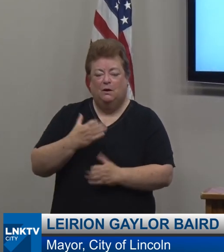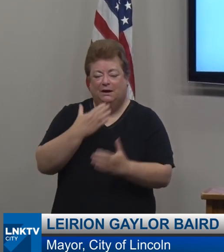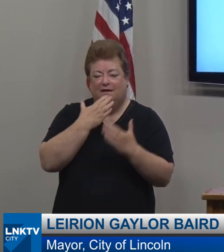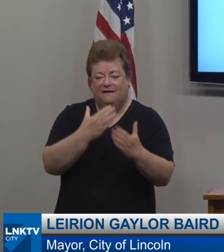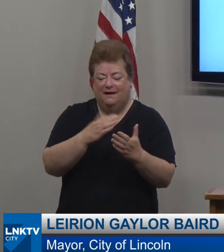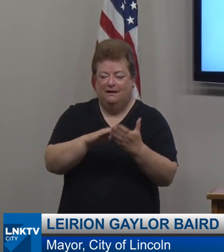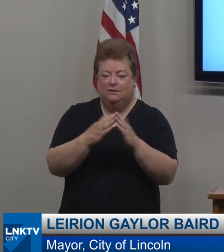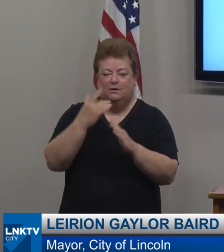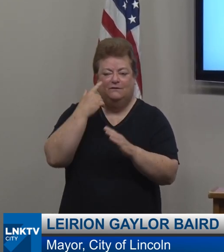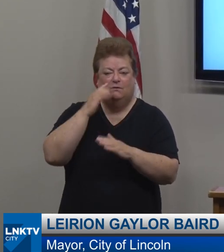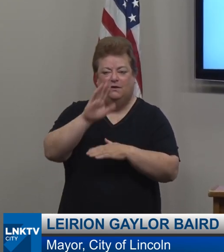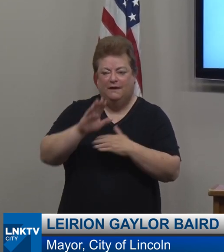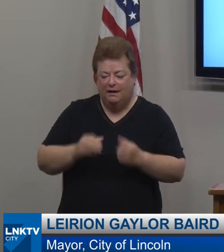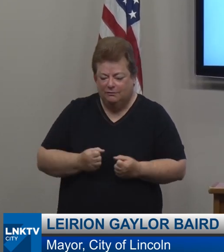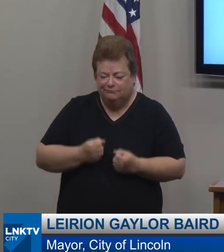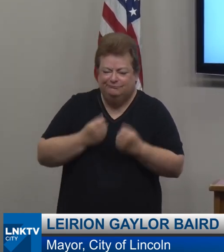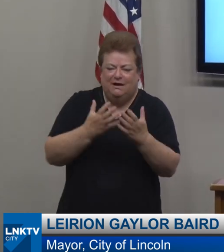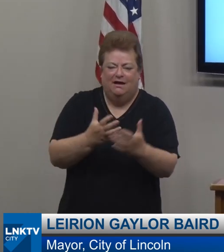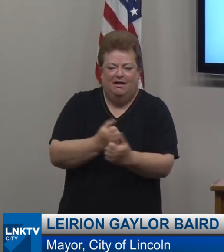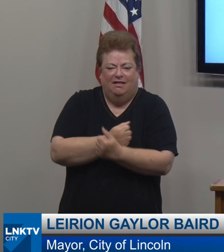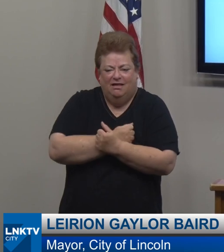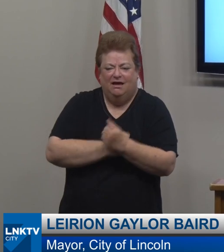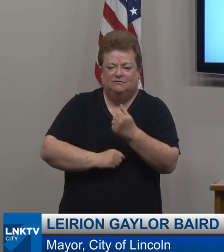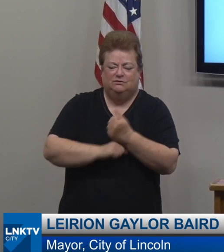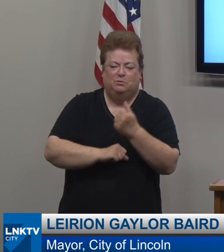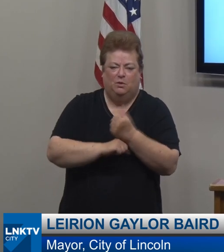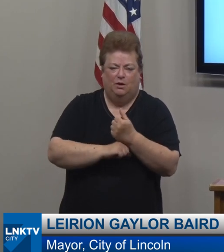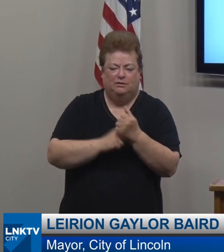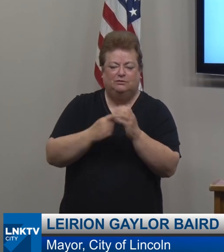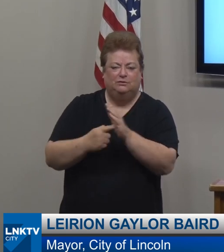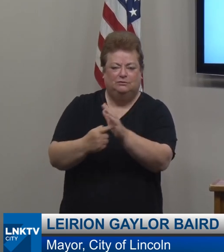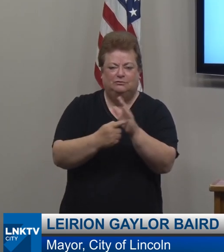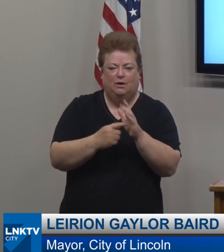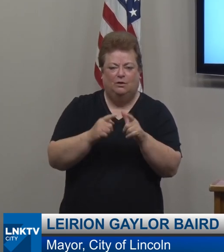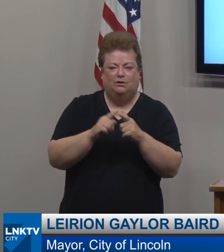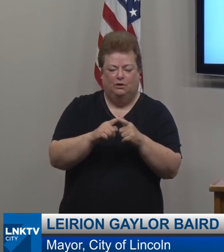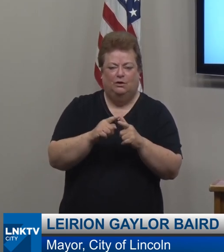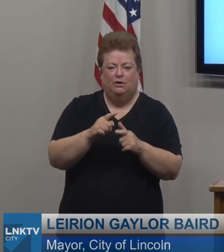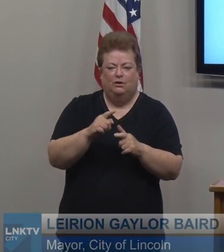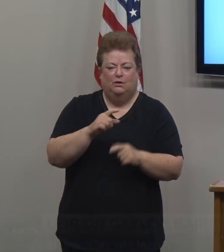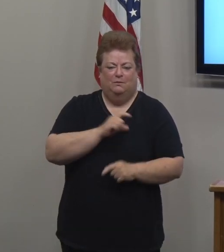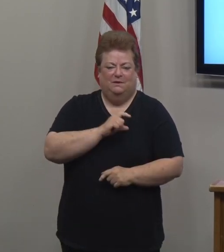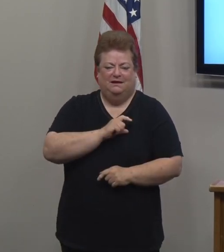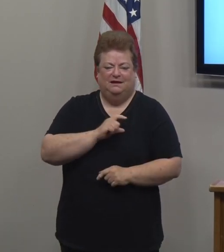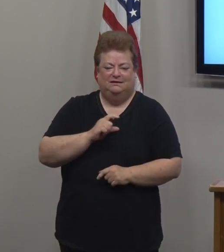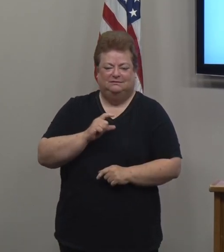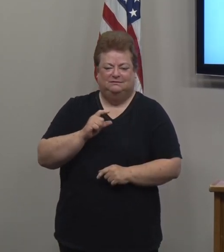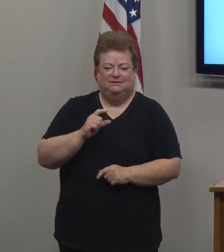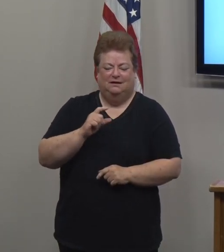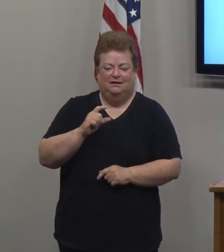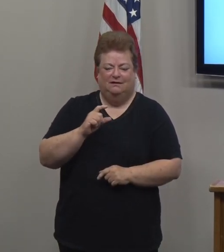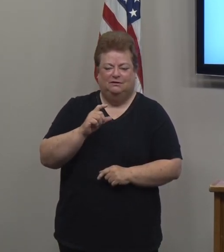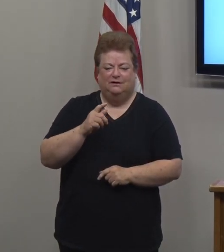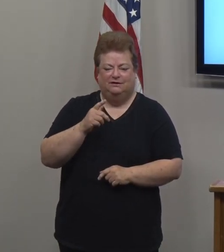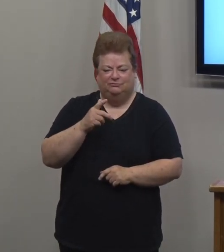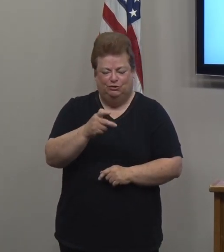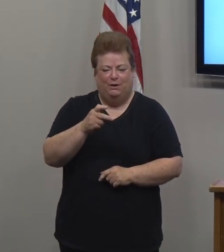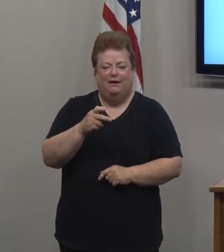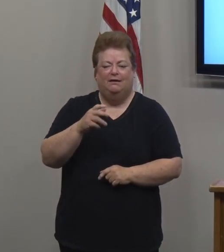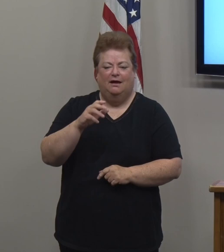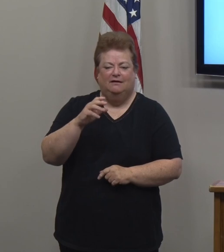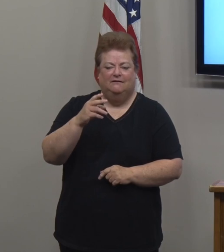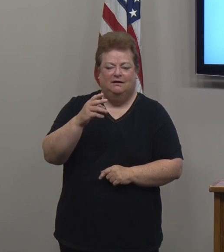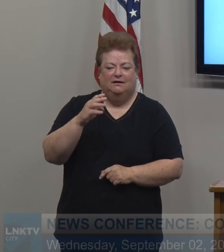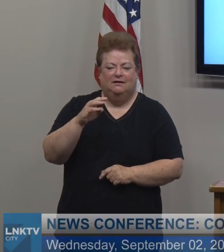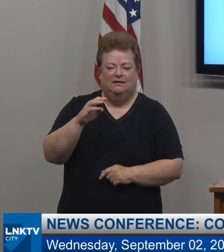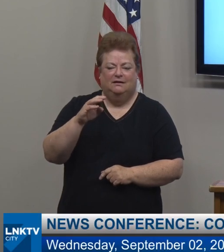for their outpouring of love and support that they've shown in response to the shooting of LPD investigator Mario Herrera. He